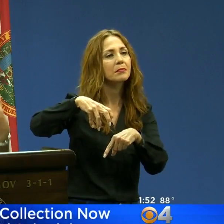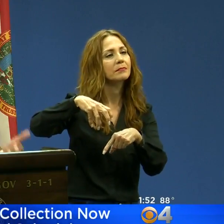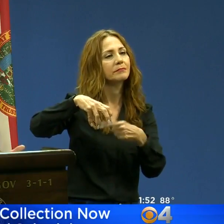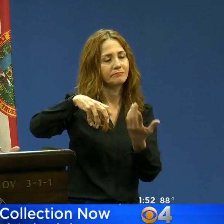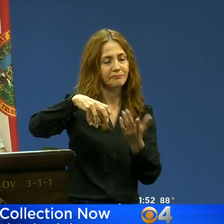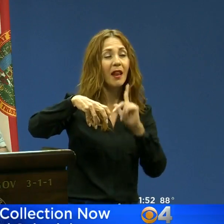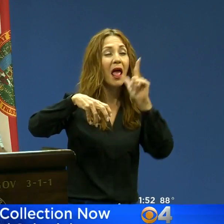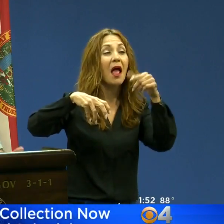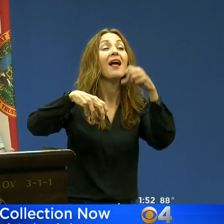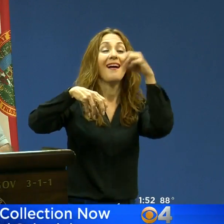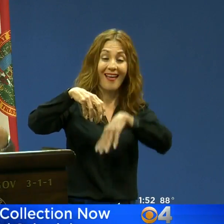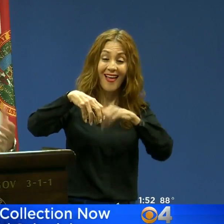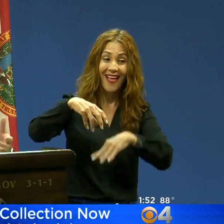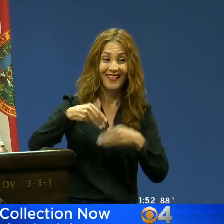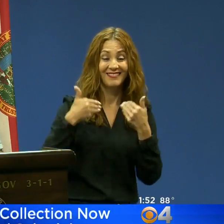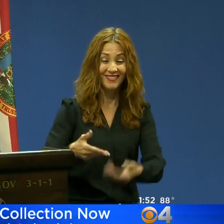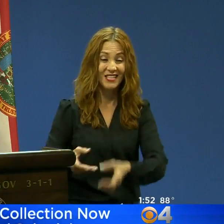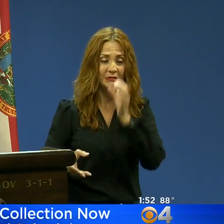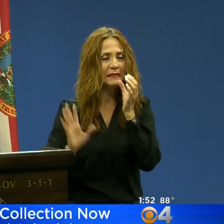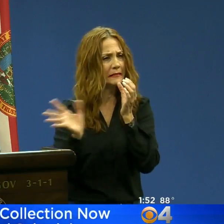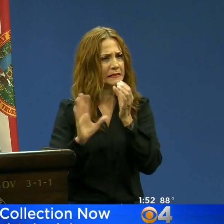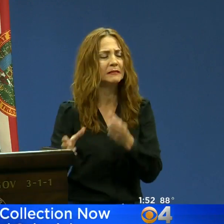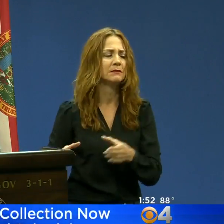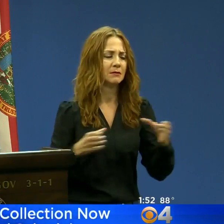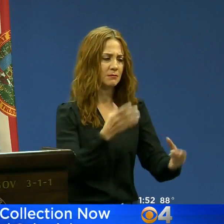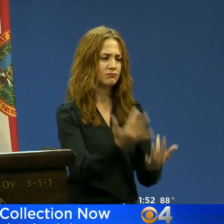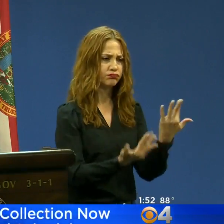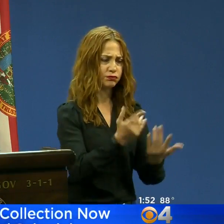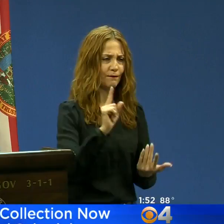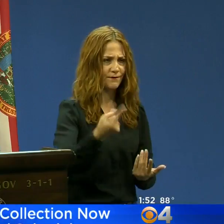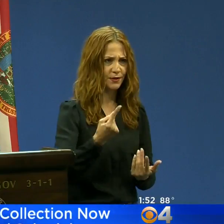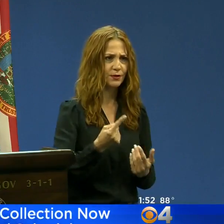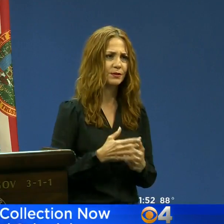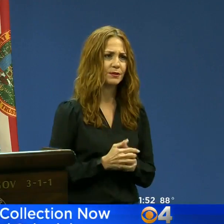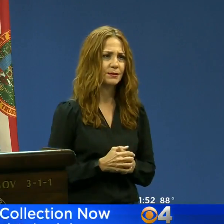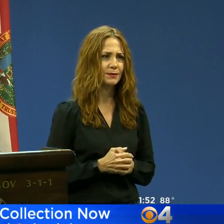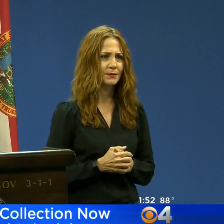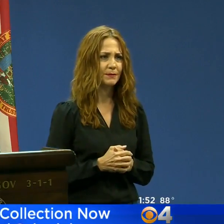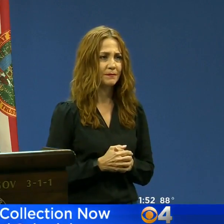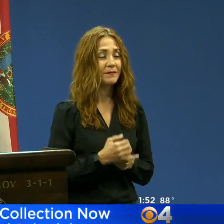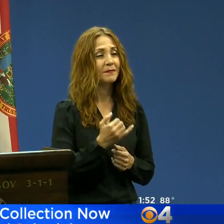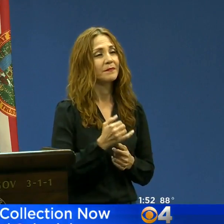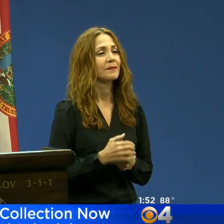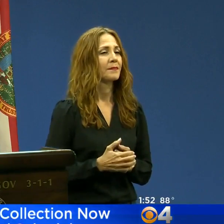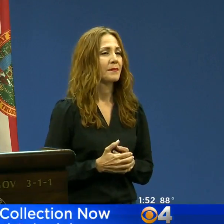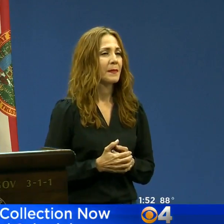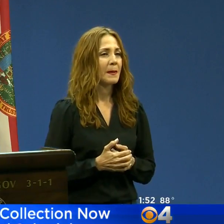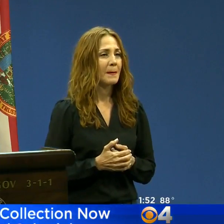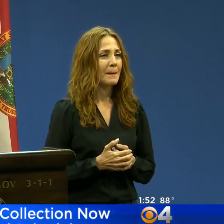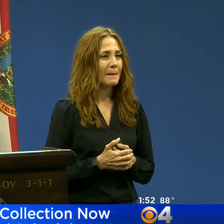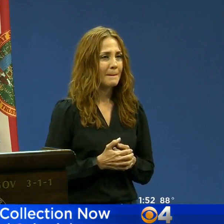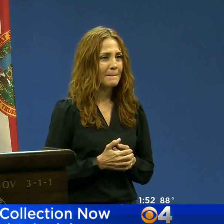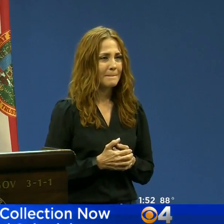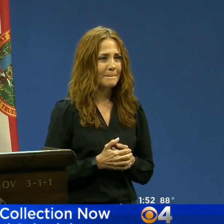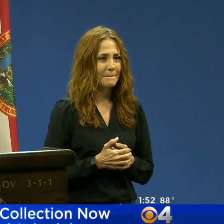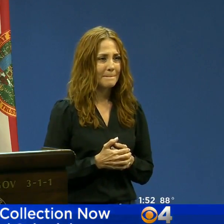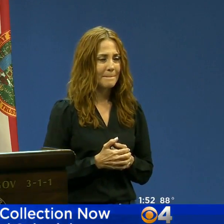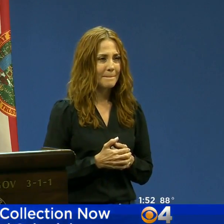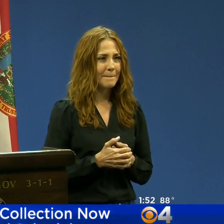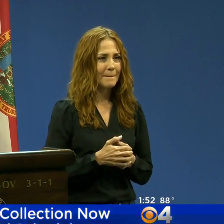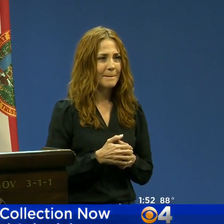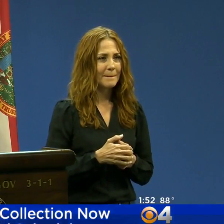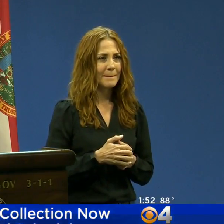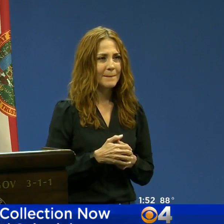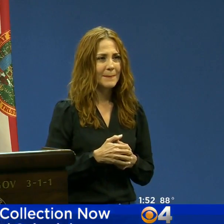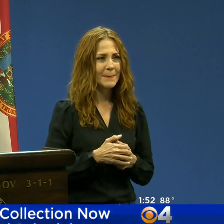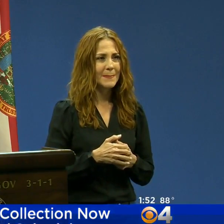so if you don't have any bottled water, no problem, open the tap and drink. We will not be distributing water in Miami-Dade County since our water system